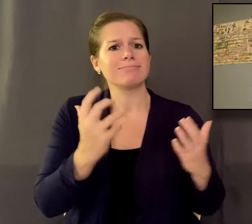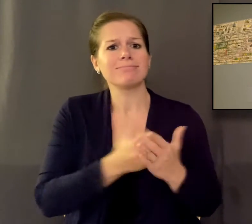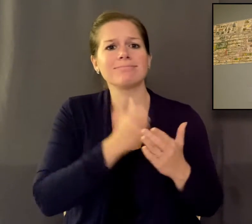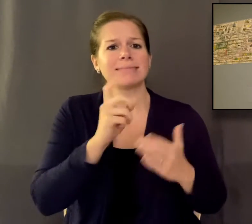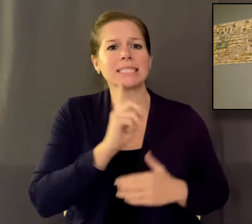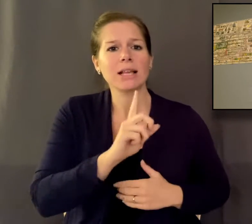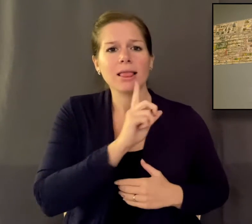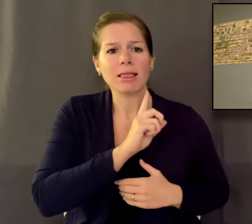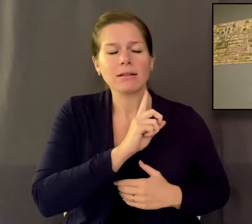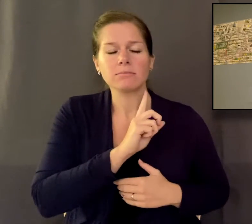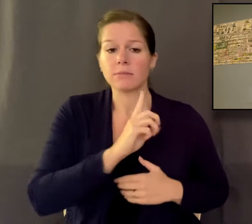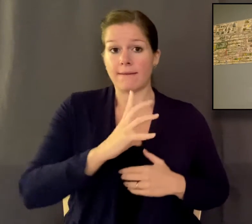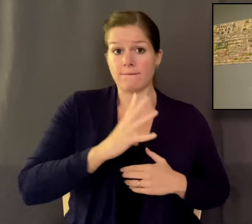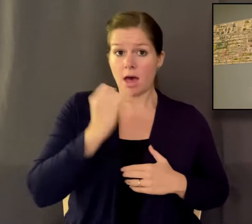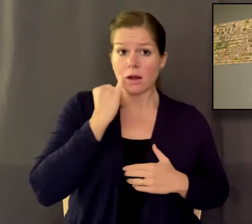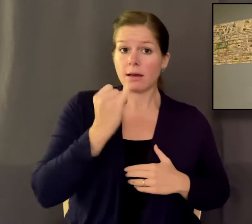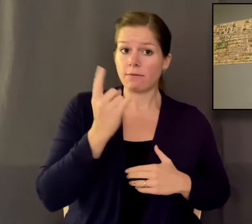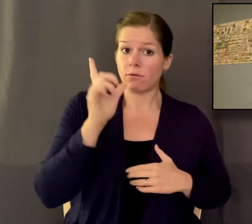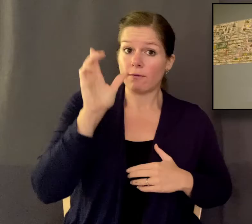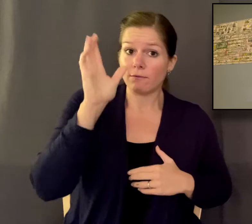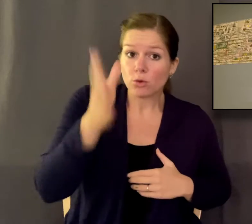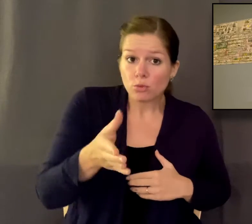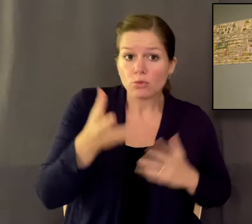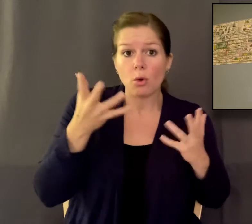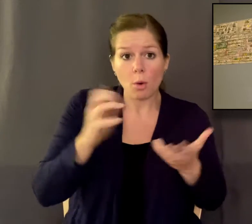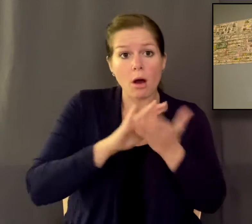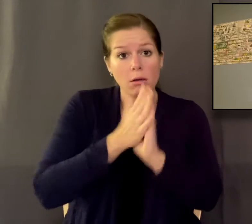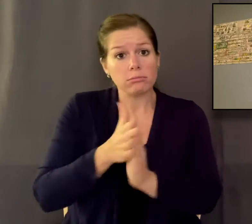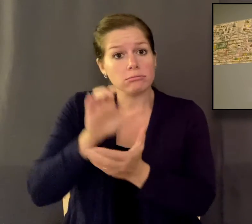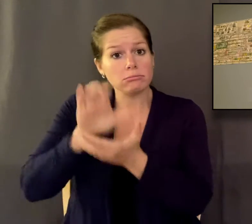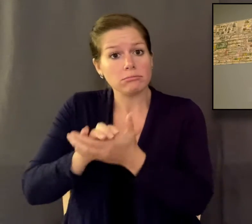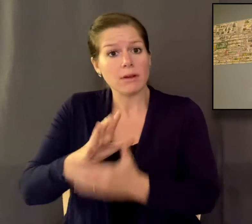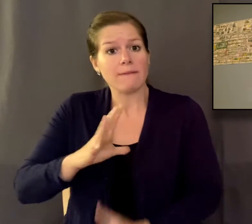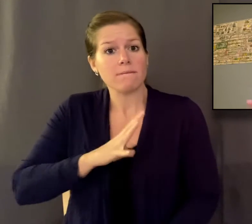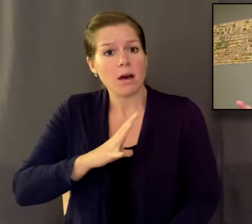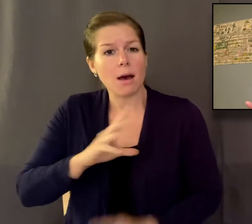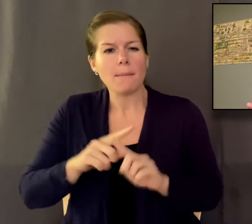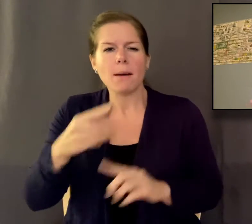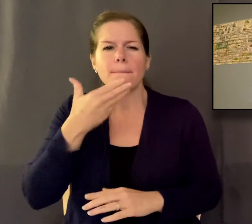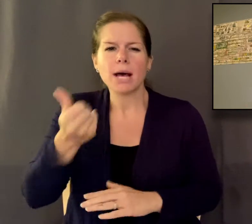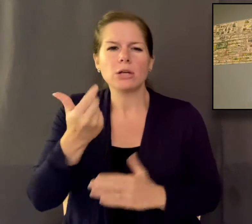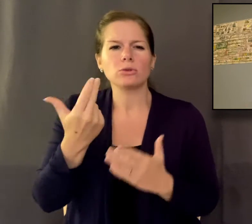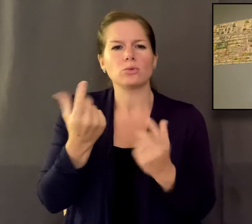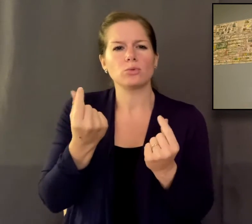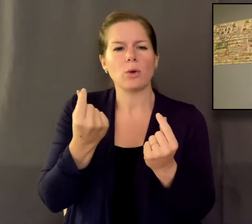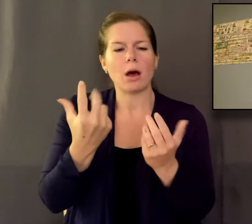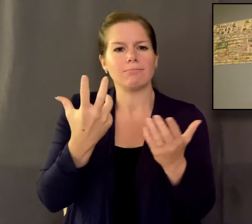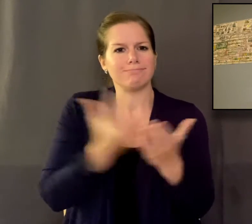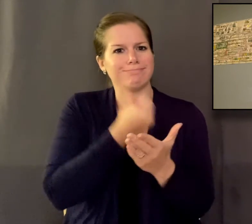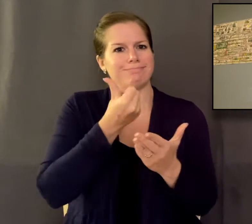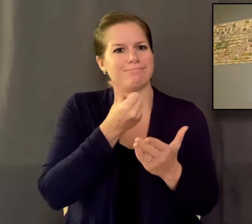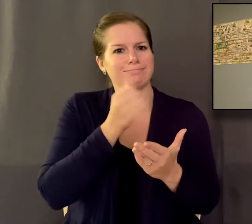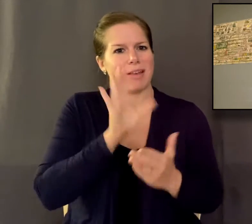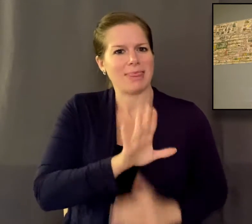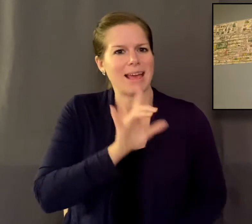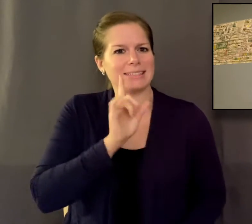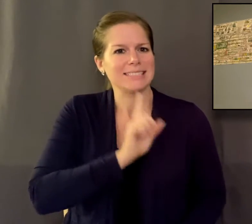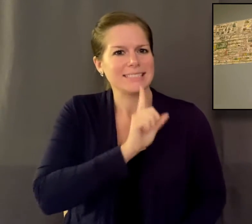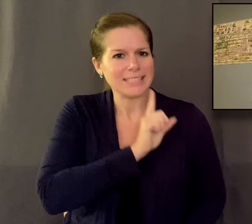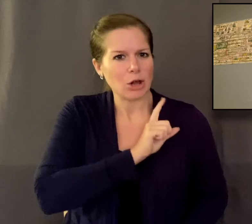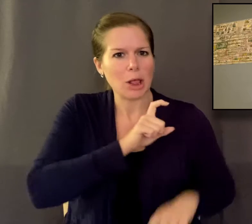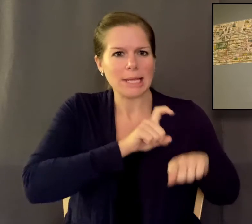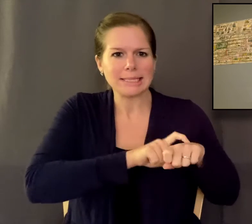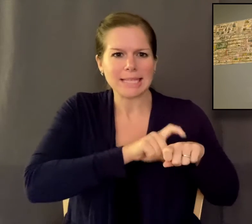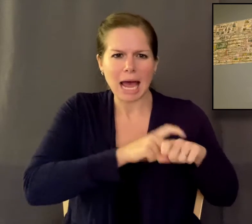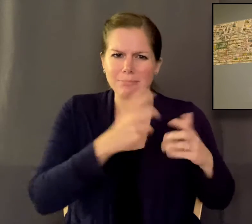to desire, but be content and use your singleness for the glory of God. That's what he's saying in this section here. He goes on to